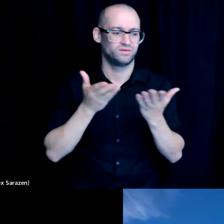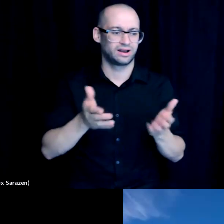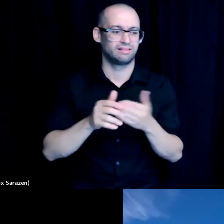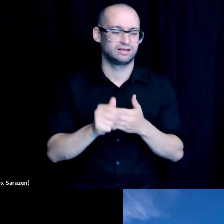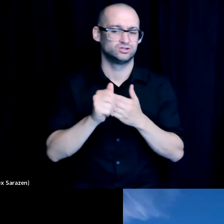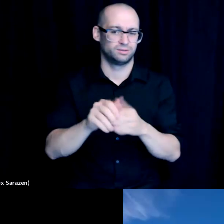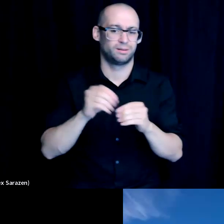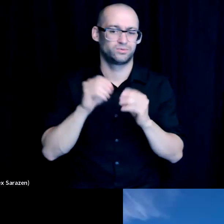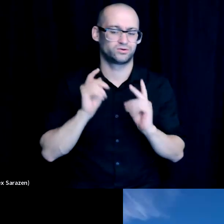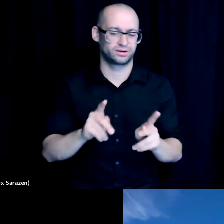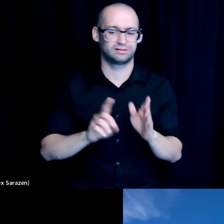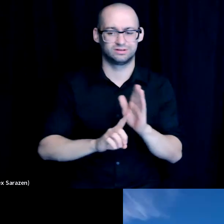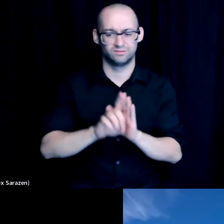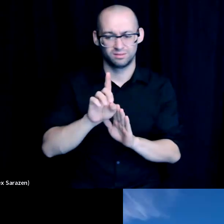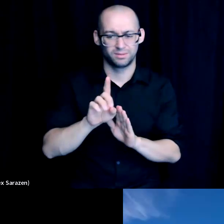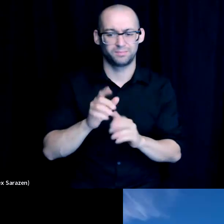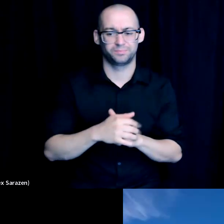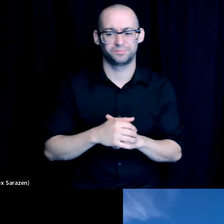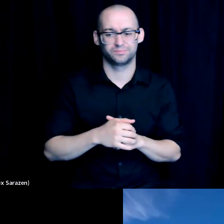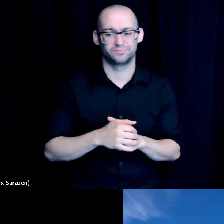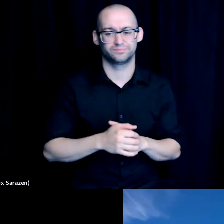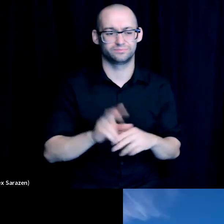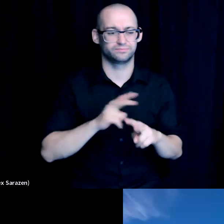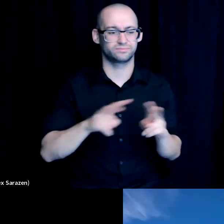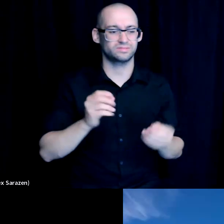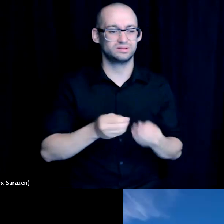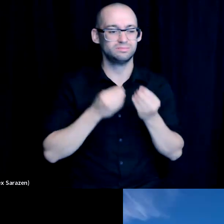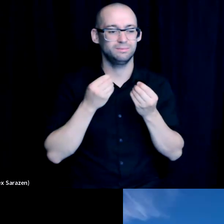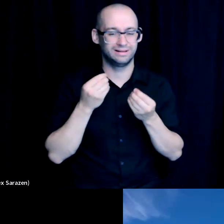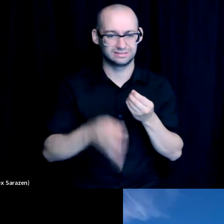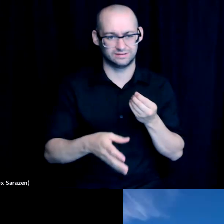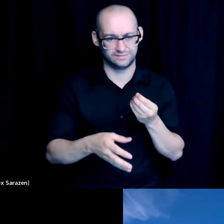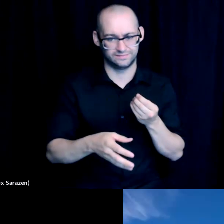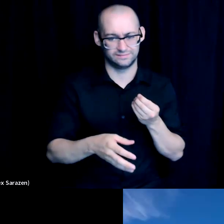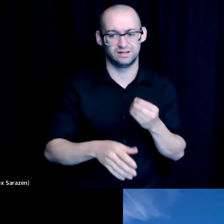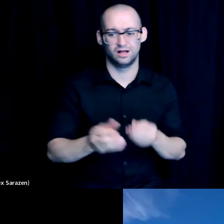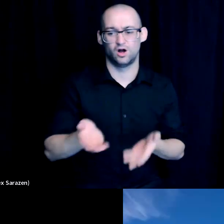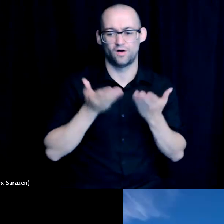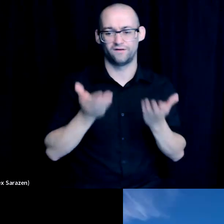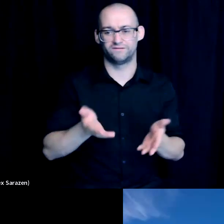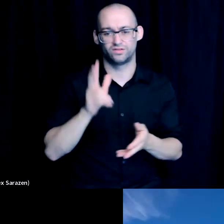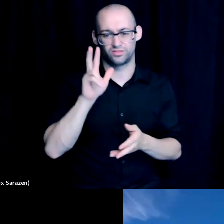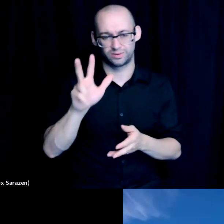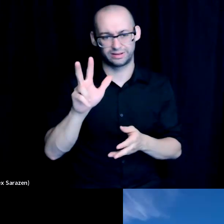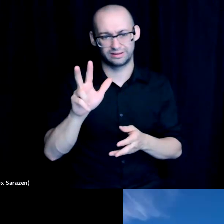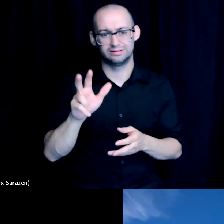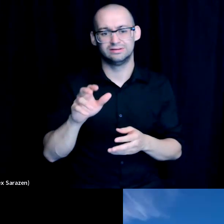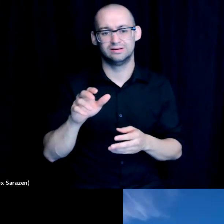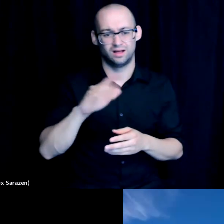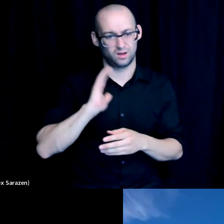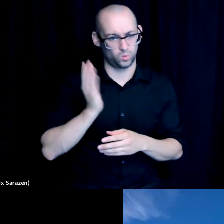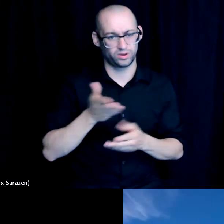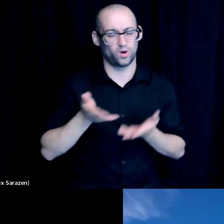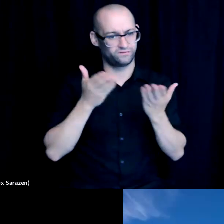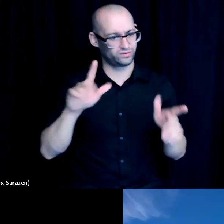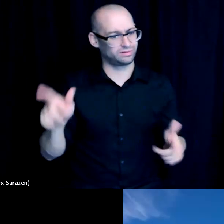a lot of the leadership development out here can be very expensive. So we offer that for free. They're able to live at our campus for free. We offer them